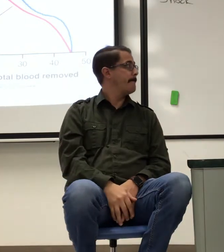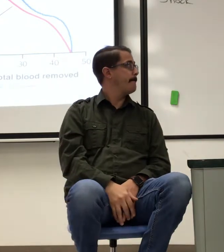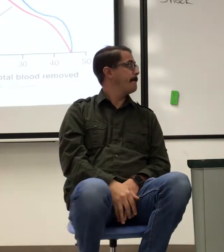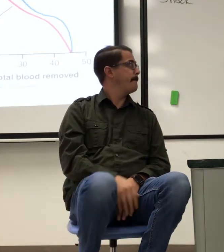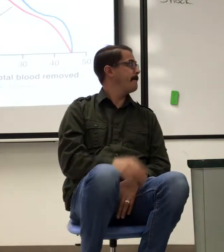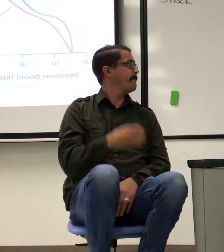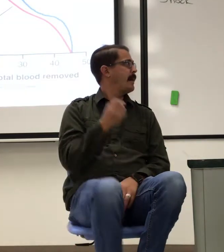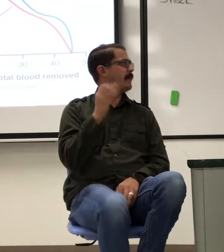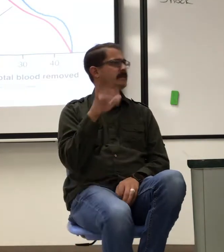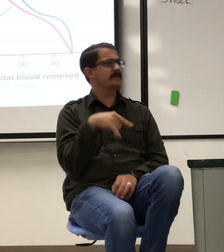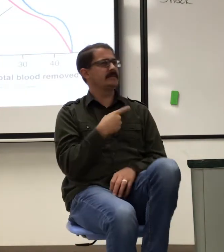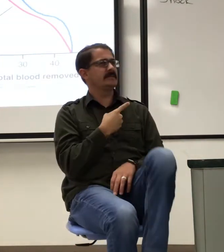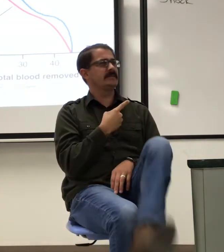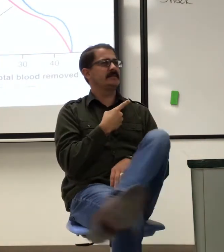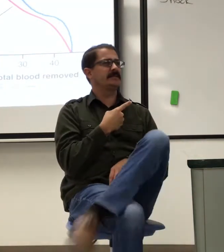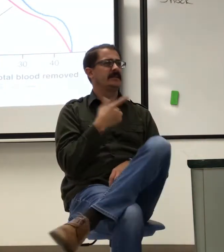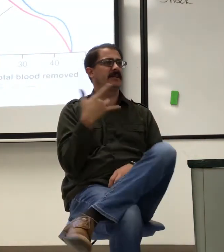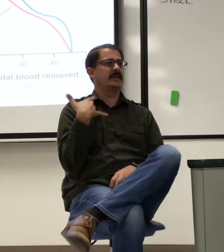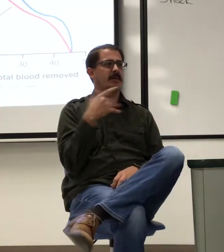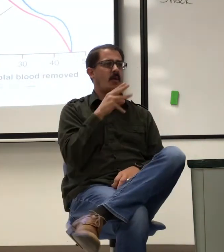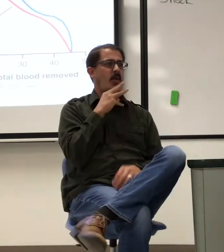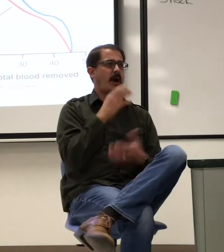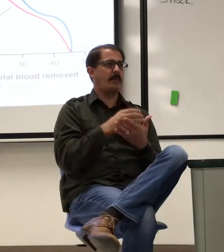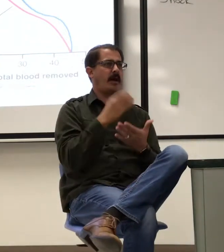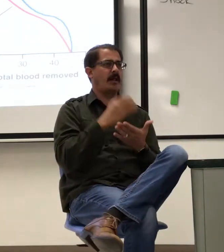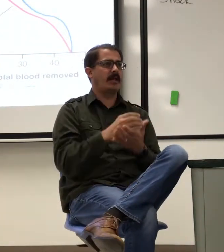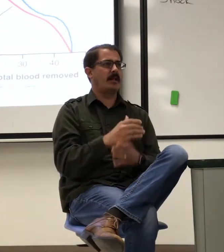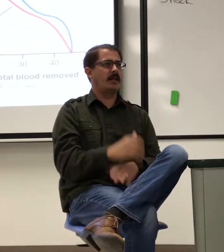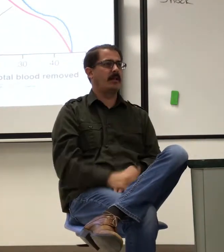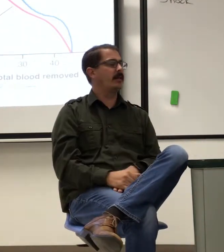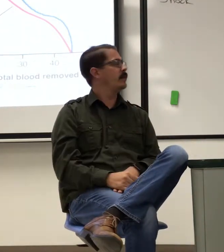Now, how much is in a typical water bottle?